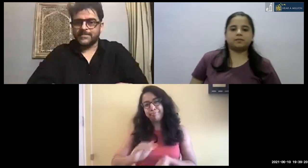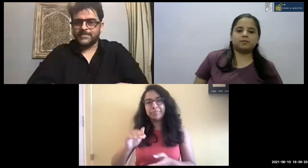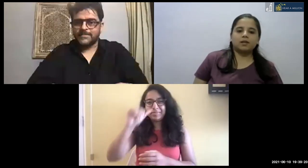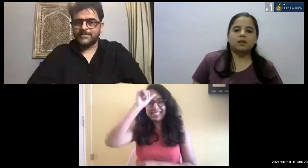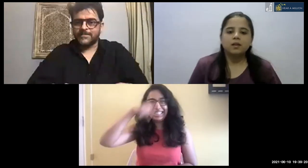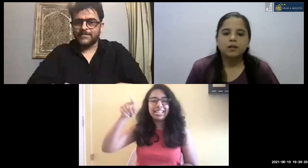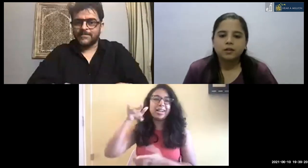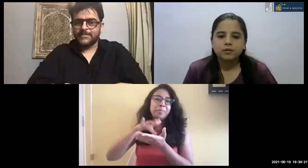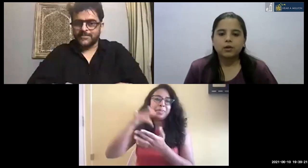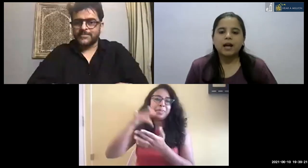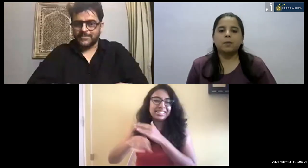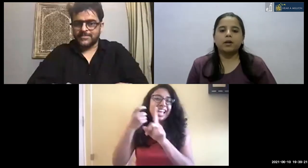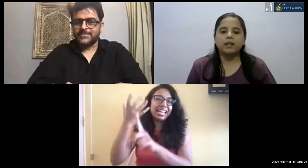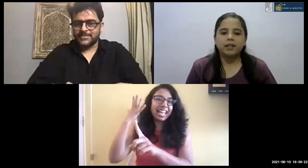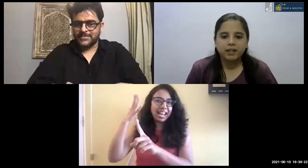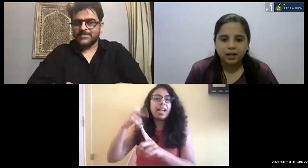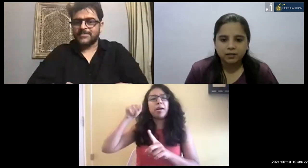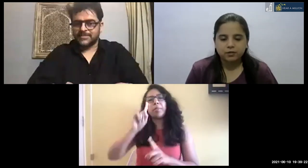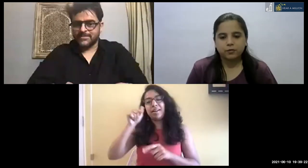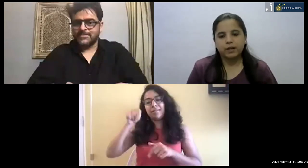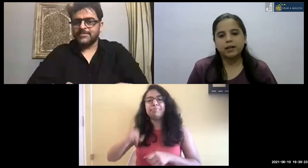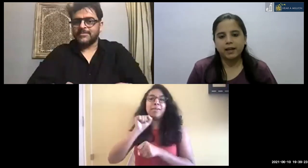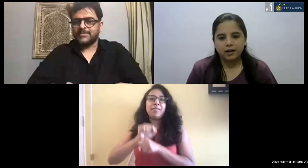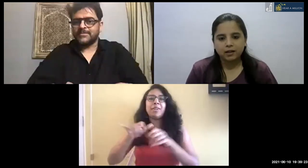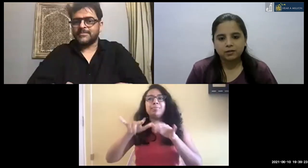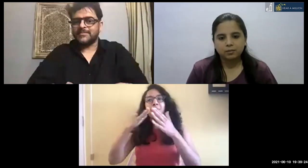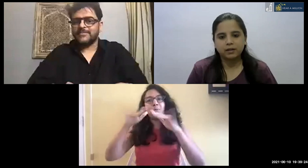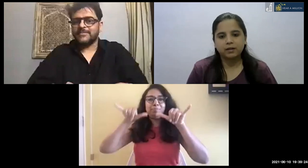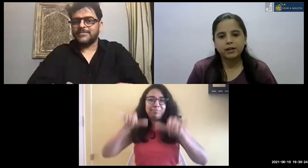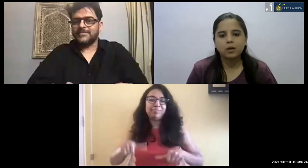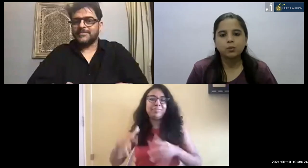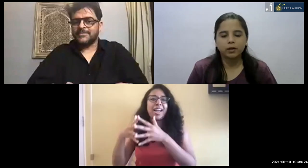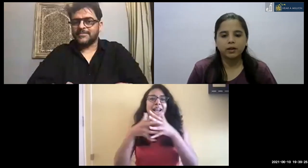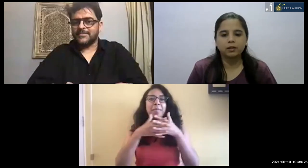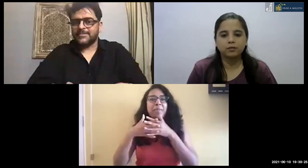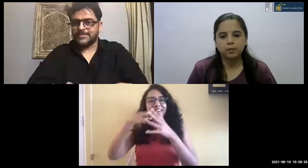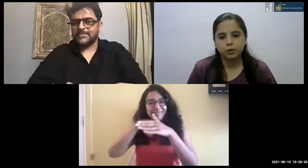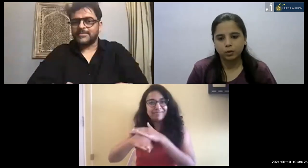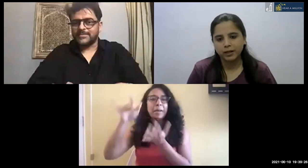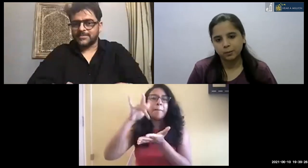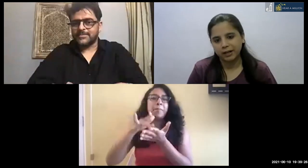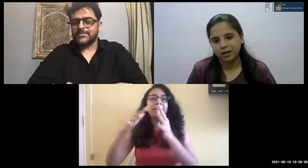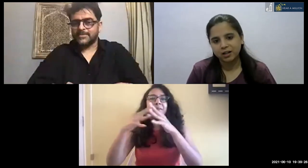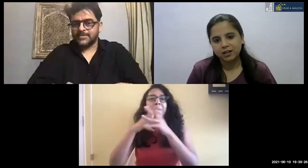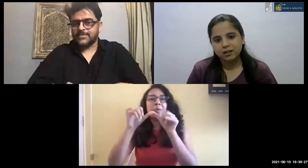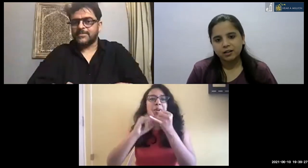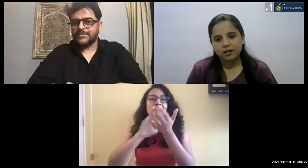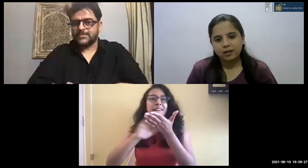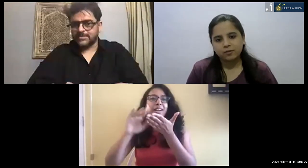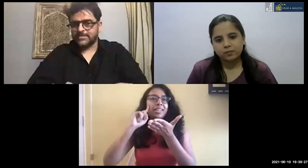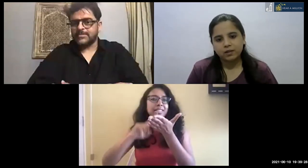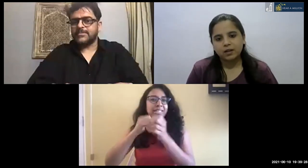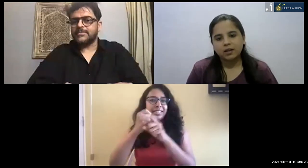great. So I born in India, in Kerala, but right now I'm working from home in America.